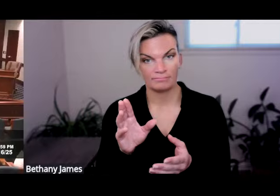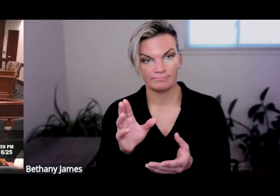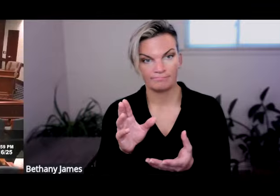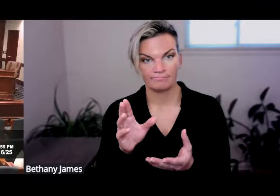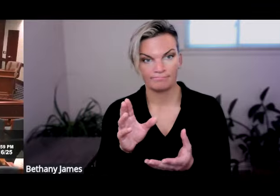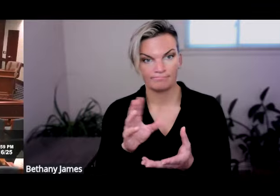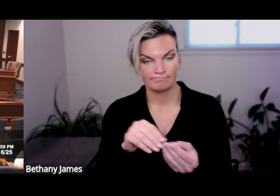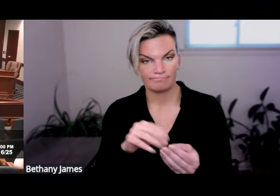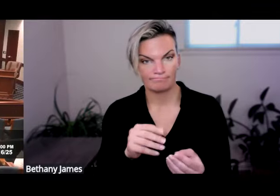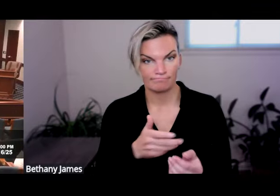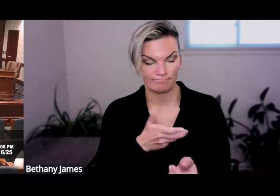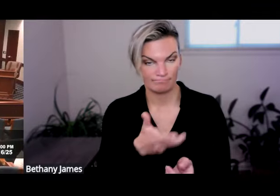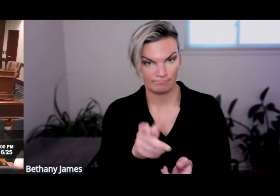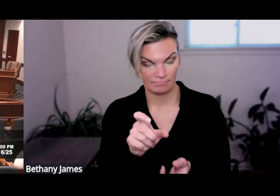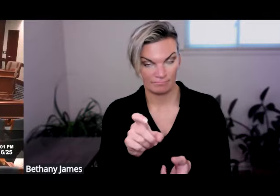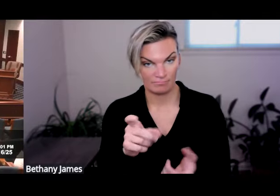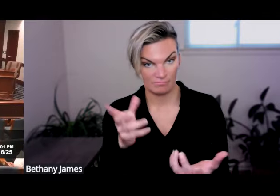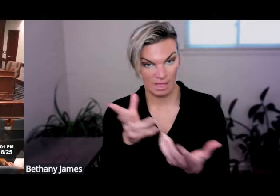And again, I'm looking at your,